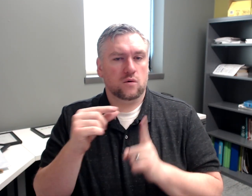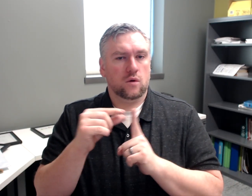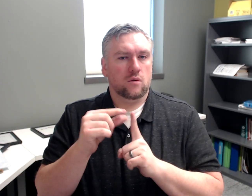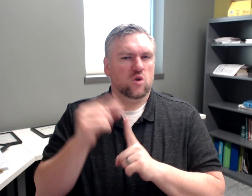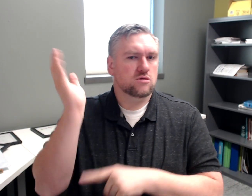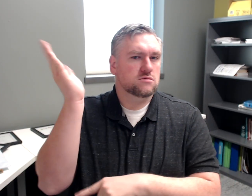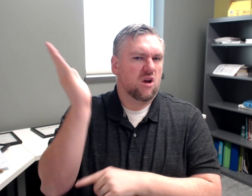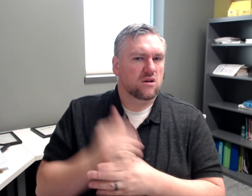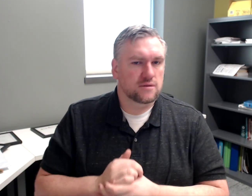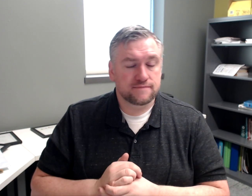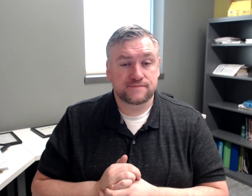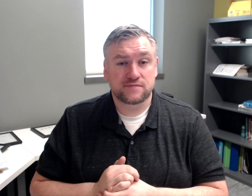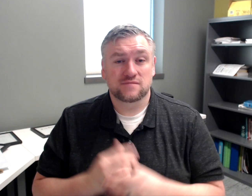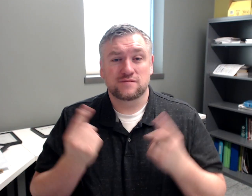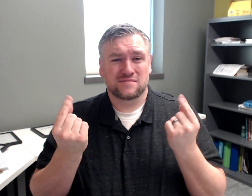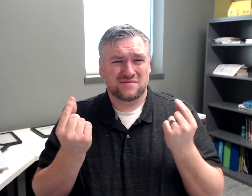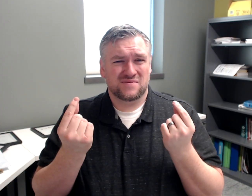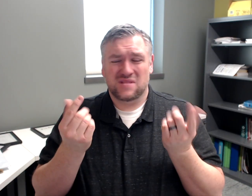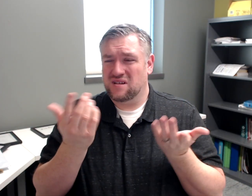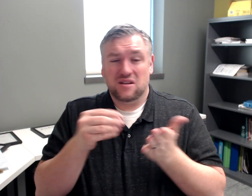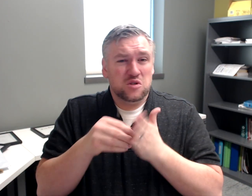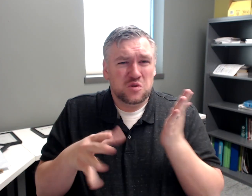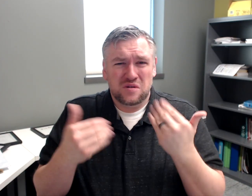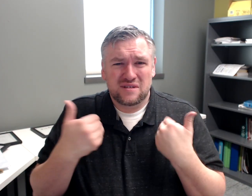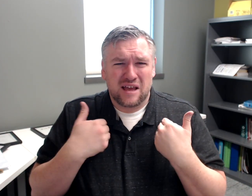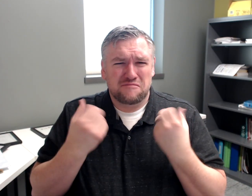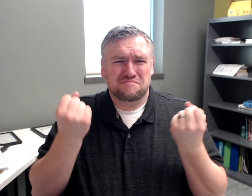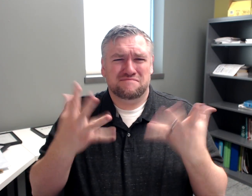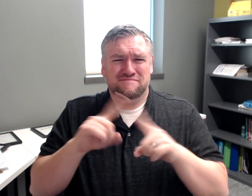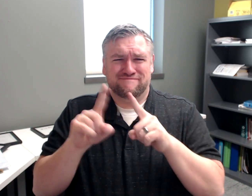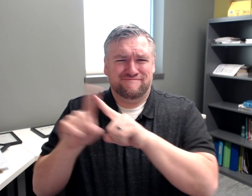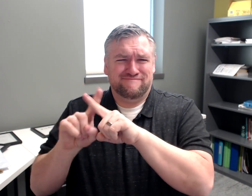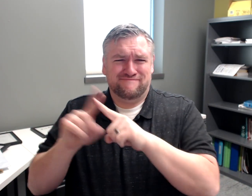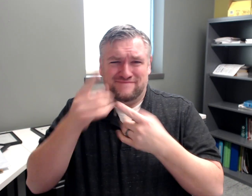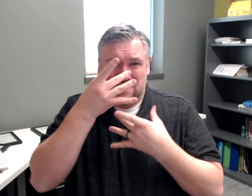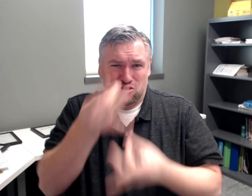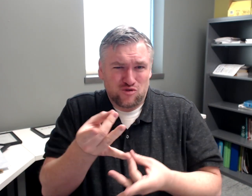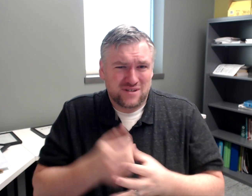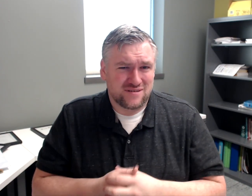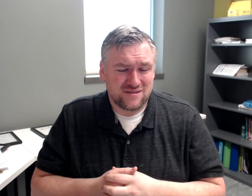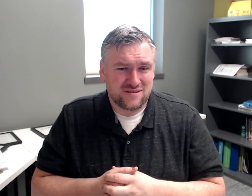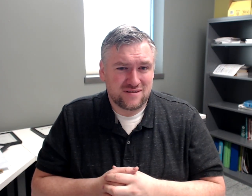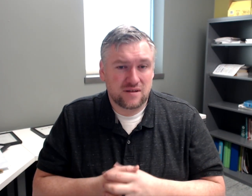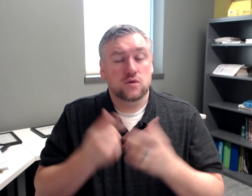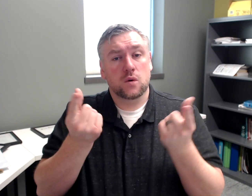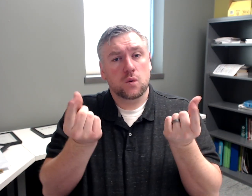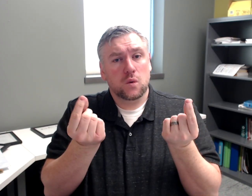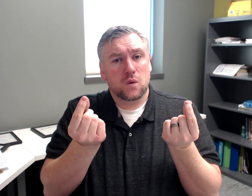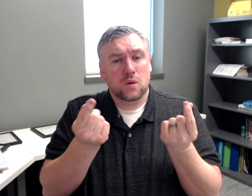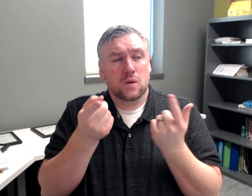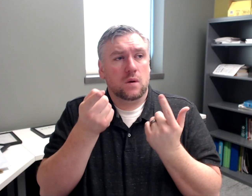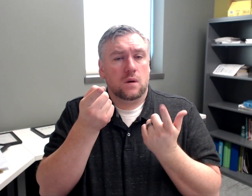Next is word talks, word presentations. Students have so many different interests, and